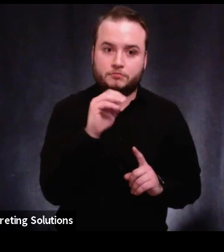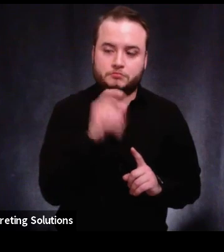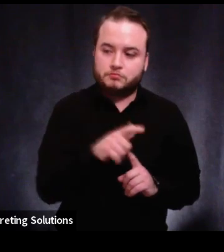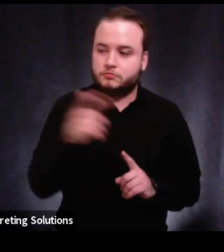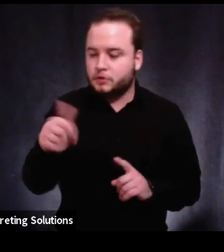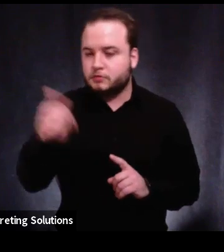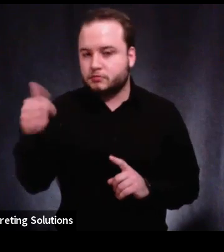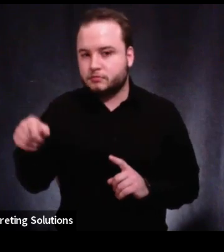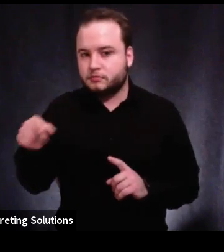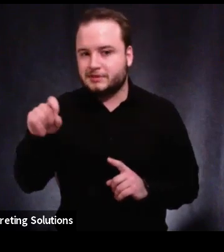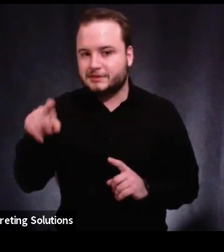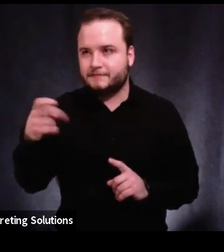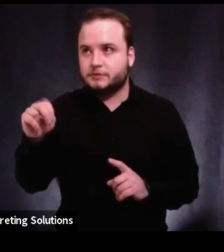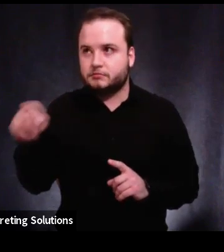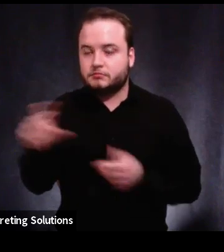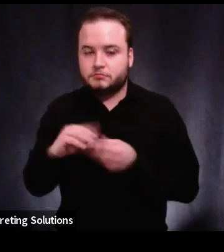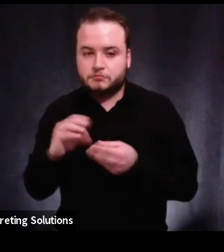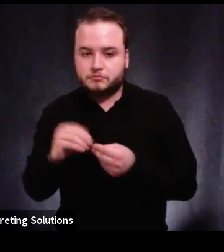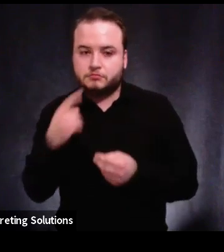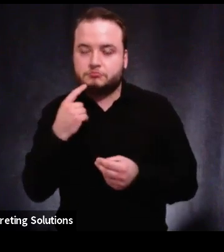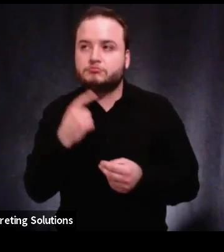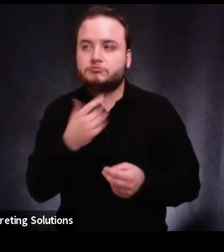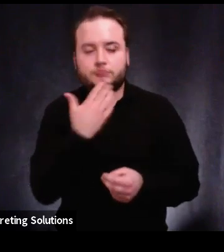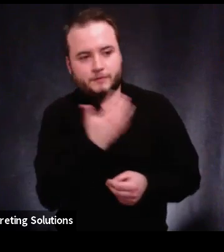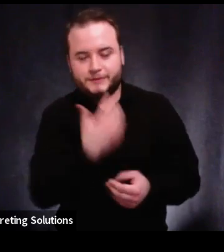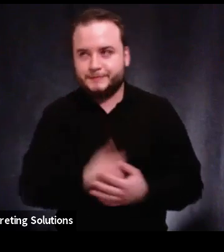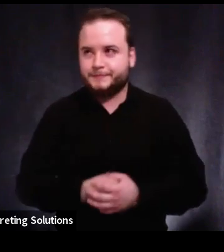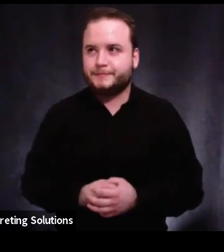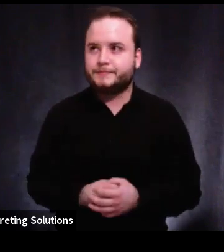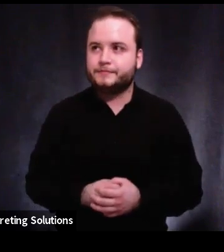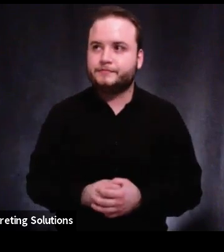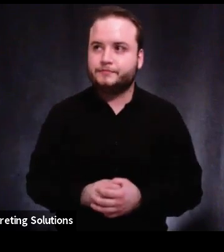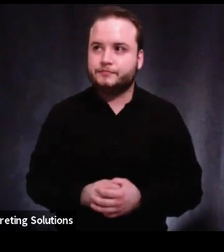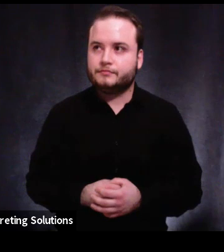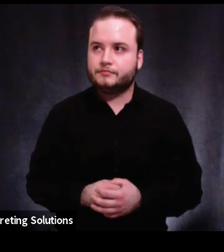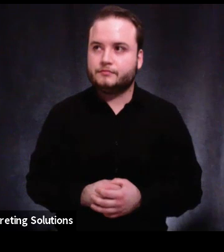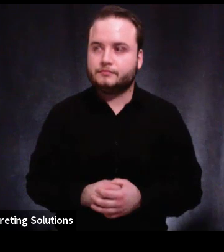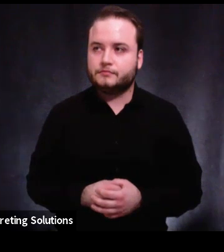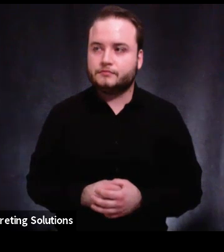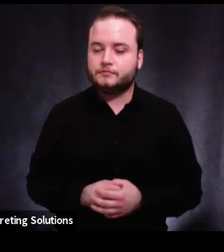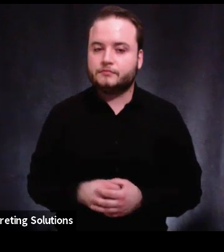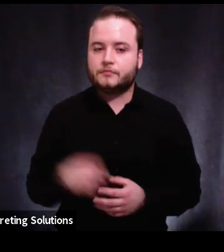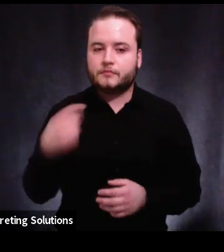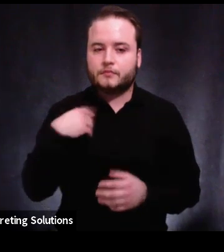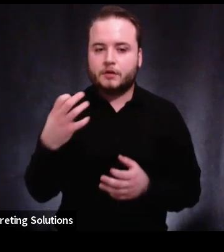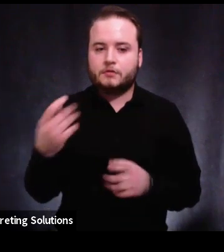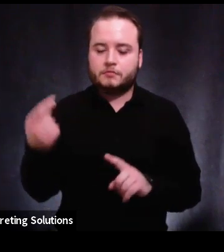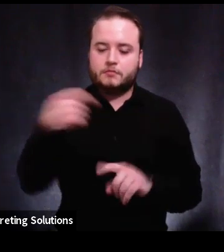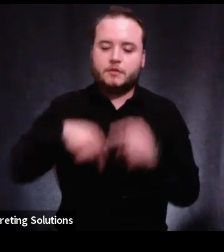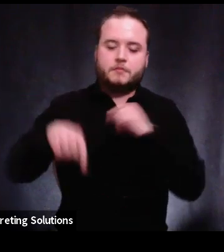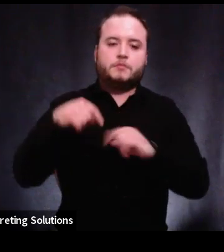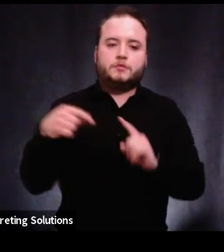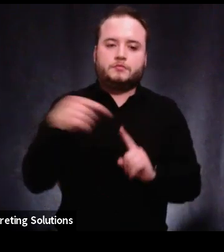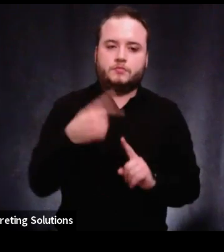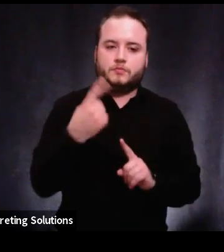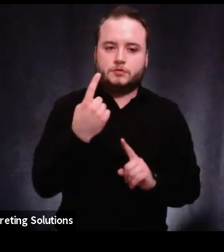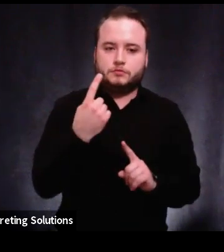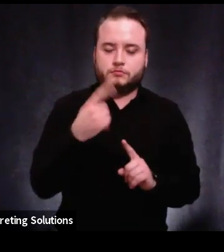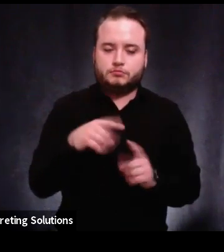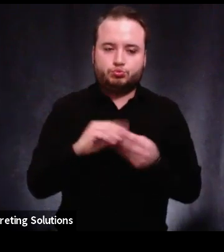Yeah, I mean, I come back to the talking point of saying with